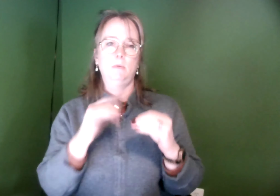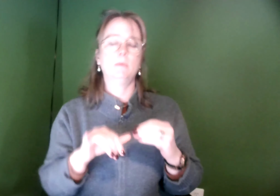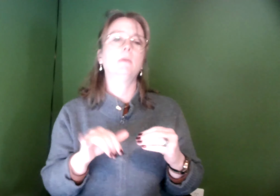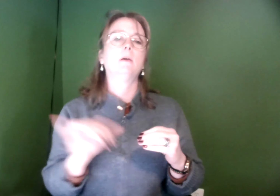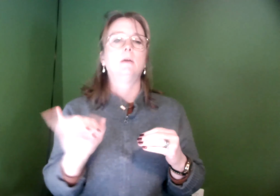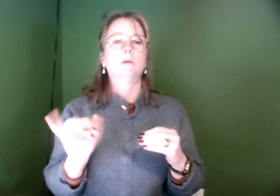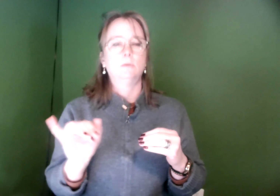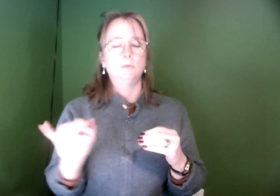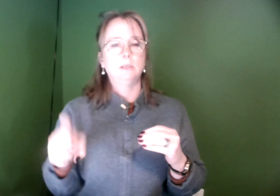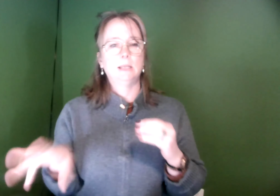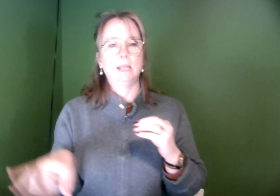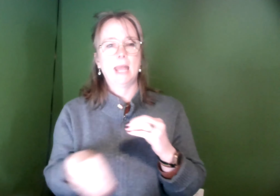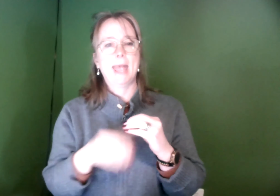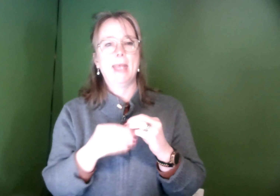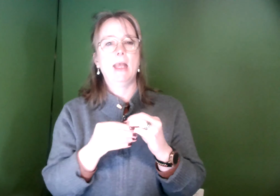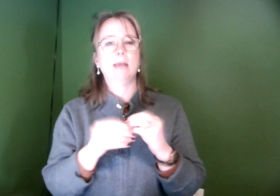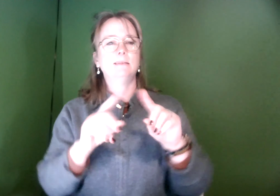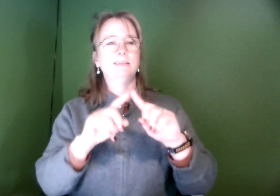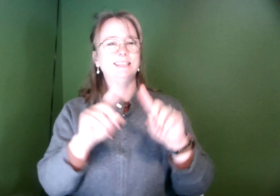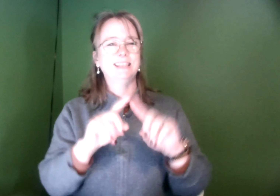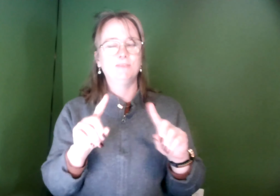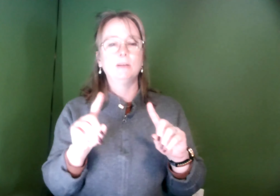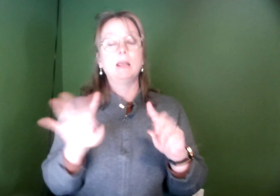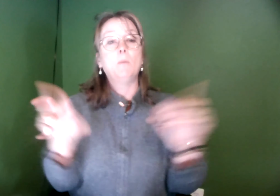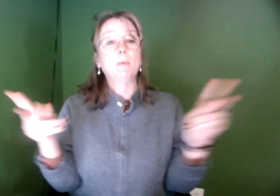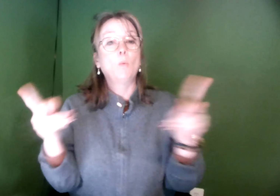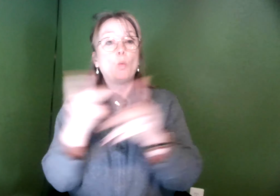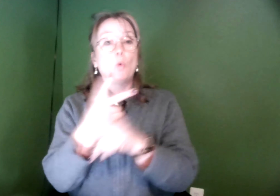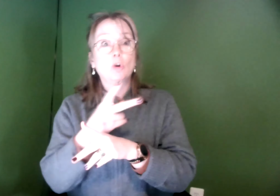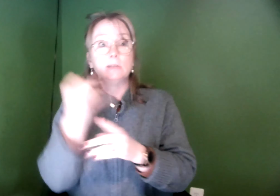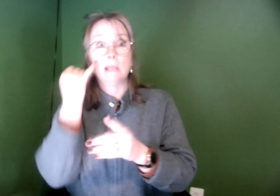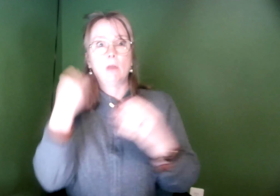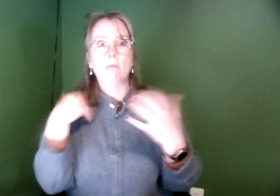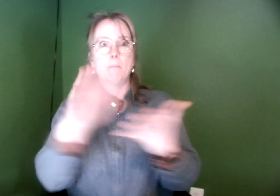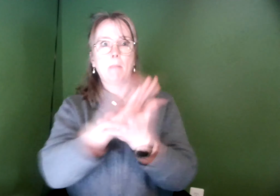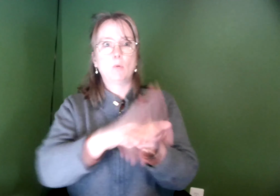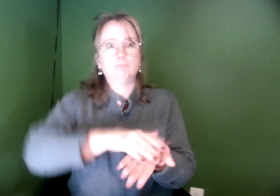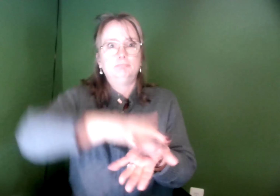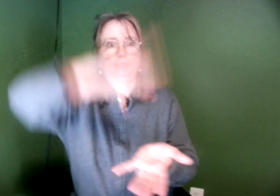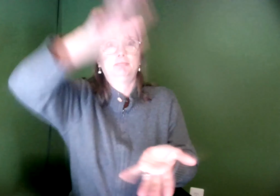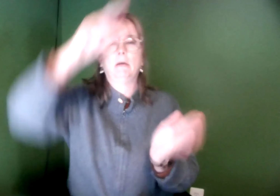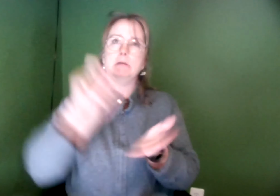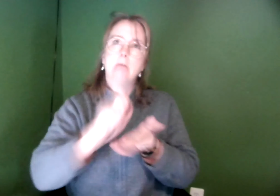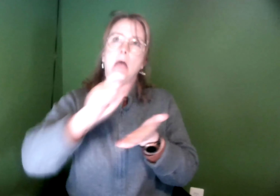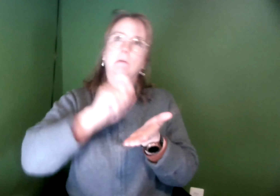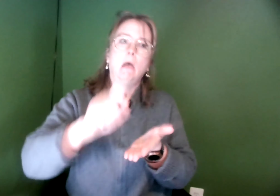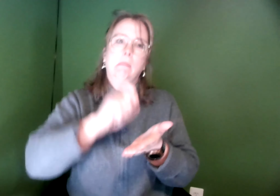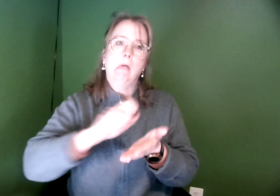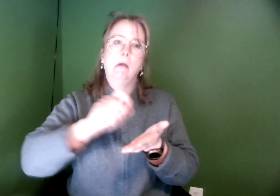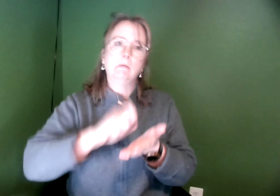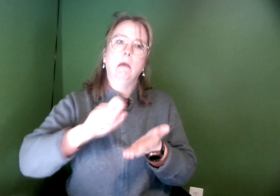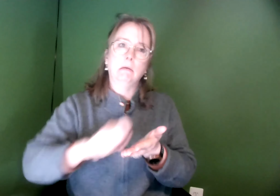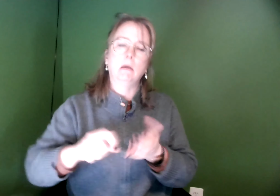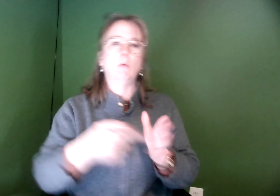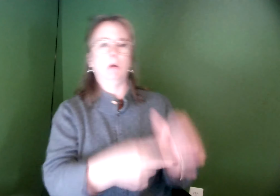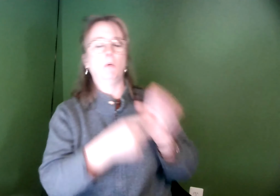the several different forms and systems where they have to sign and they have to provide an ID, it scares them